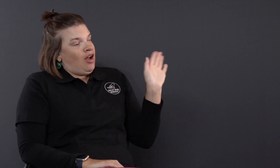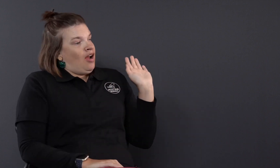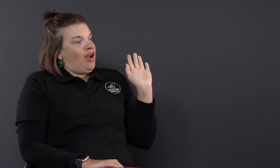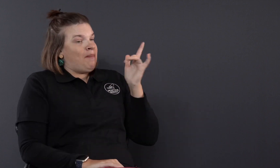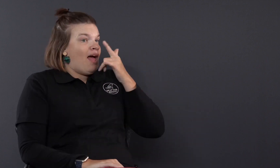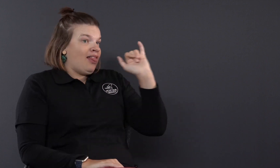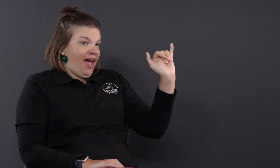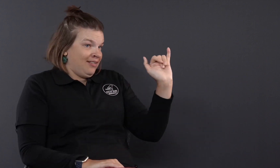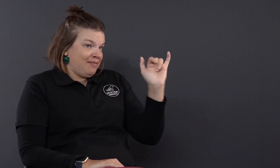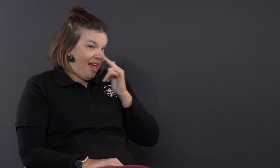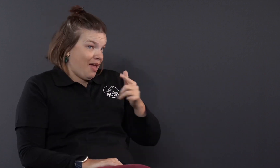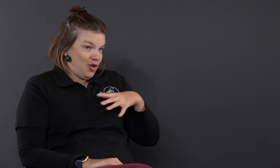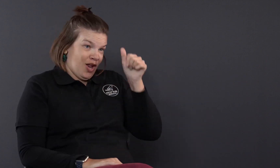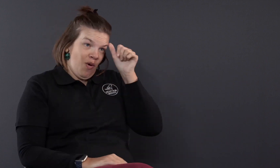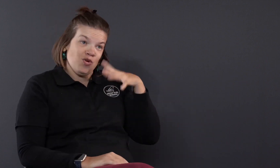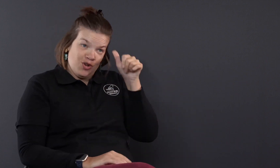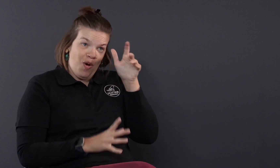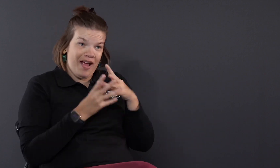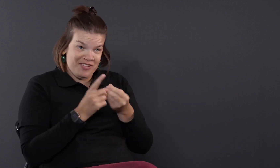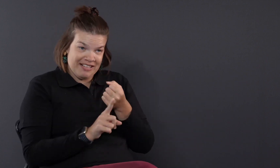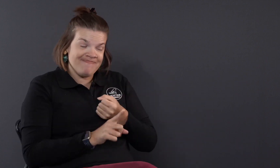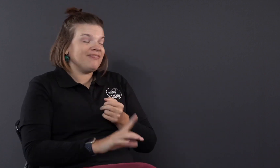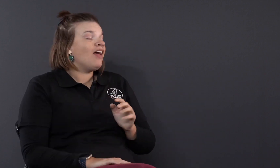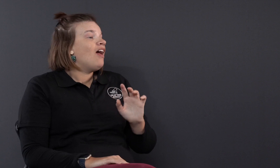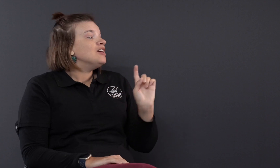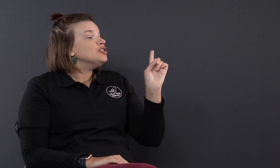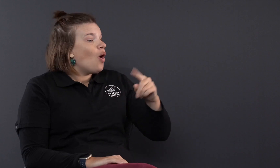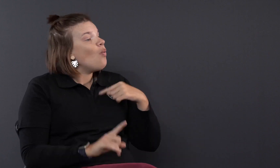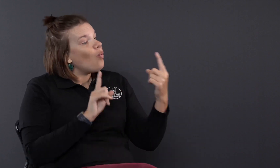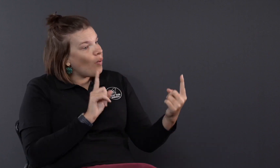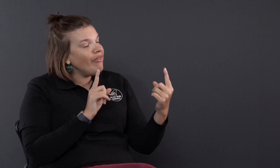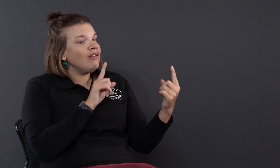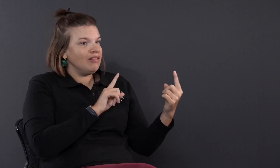luck, I thought, because I was going to keep advocating to get all the information that I could.